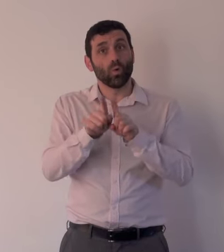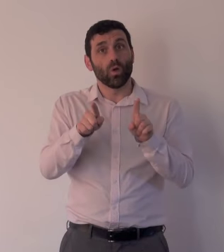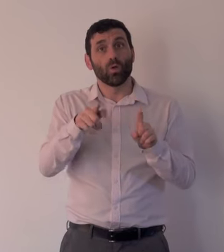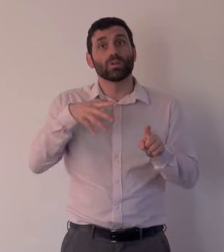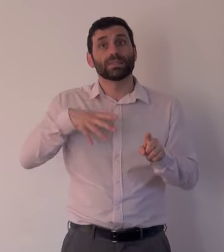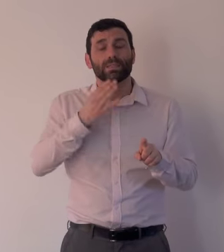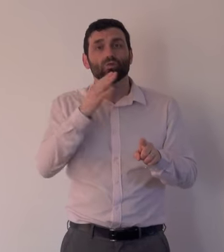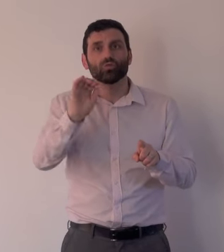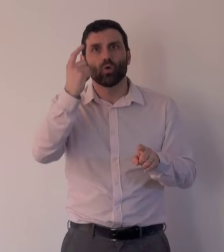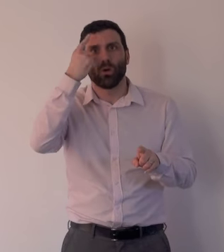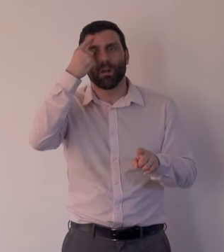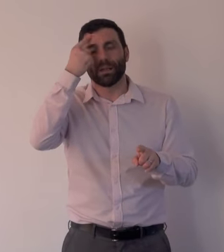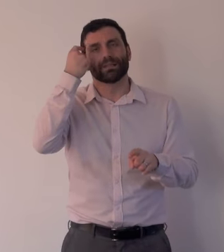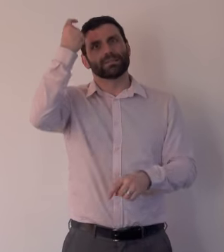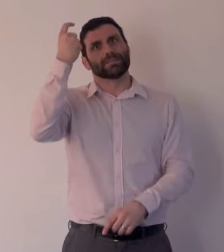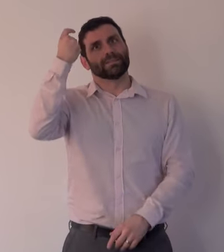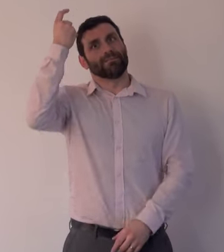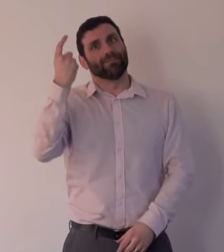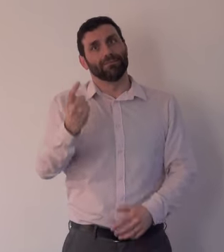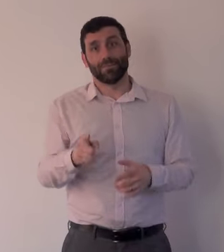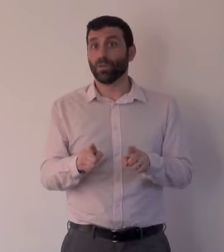Also, you need to use your initiative.